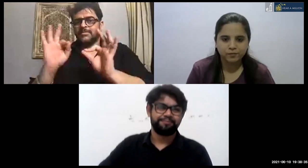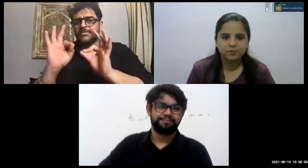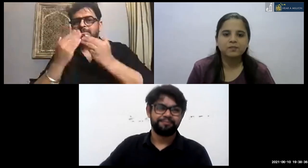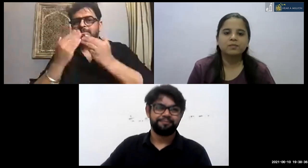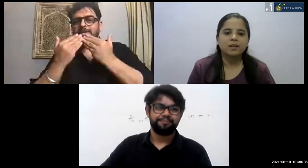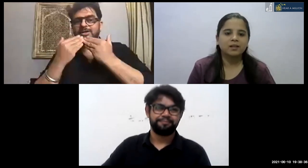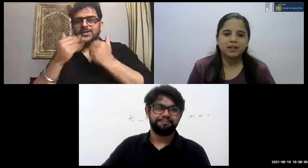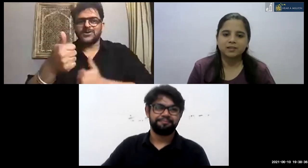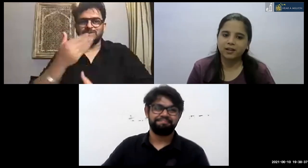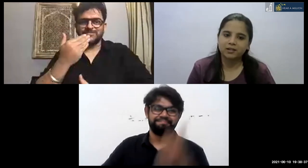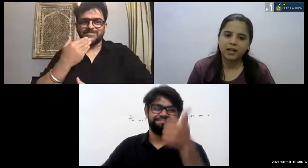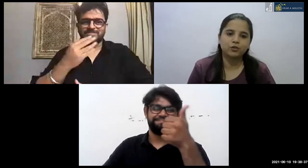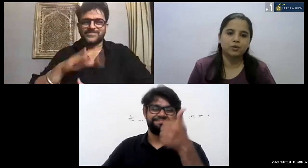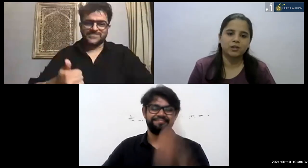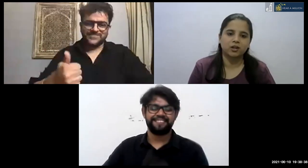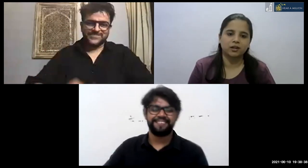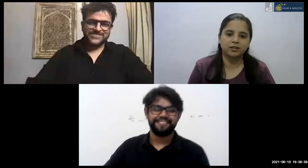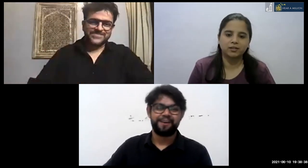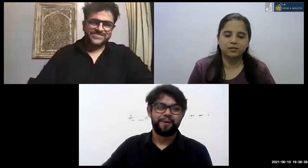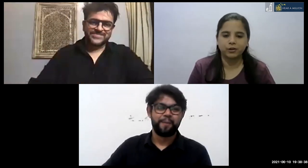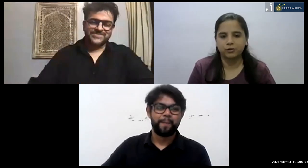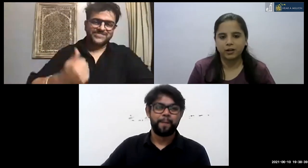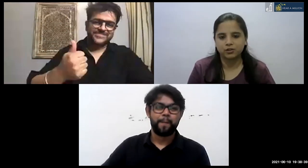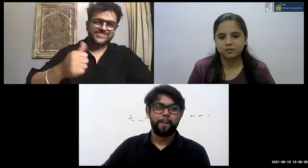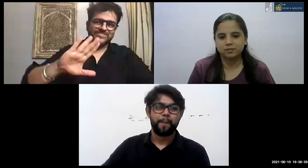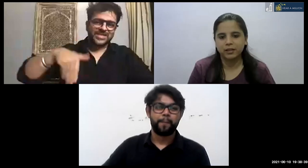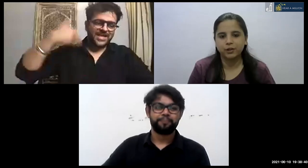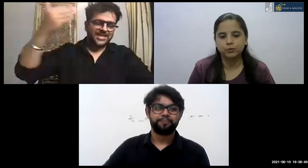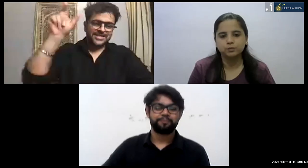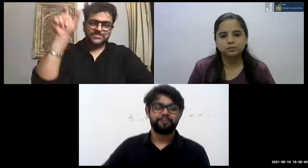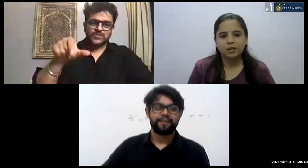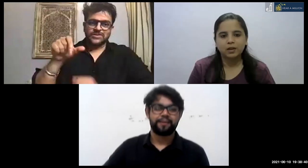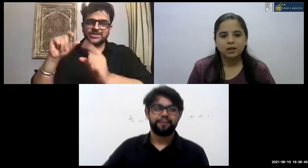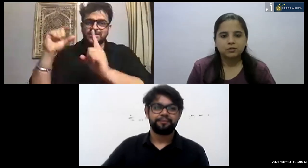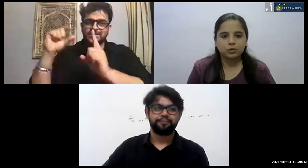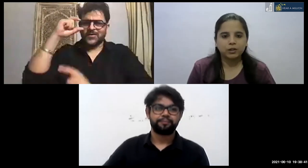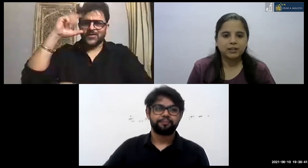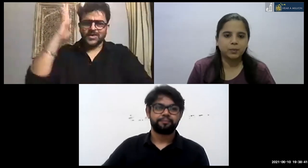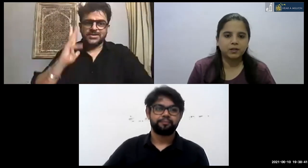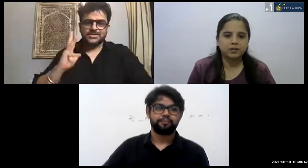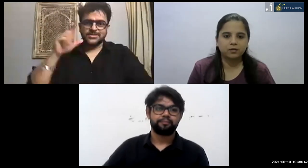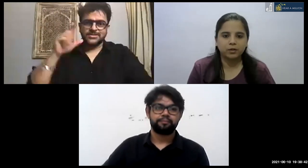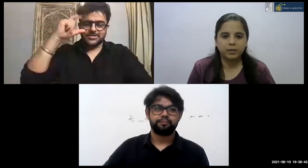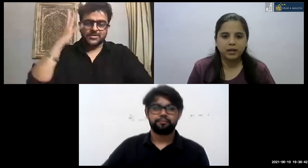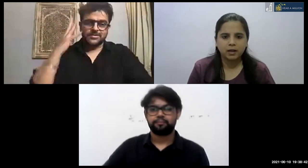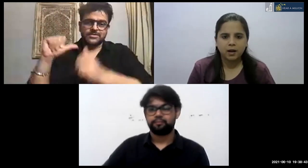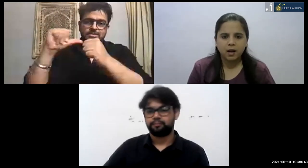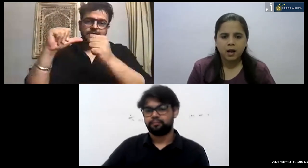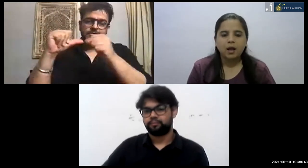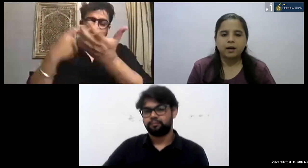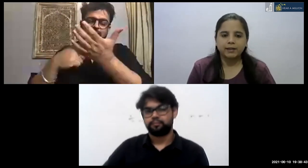soon. That's great. Thank you so much, Ankit, for your introduction. Thank you. So the next person would